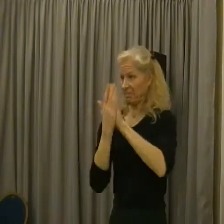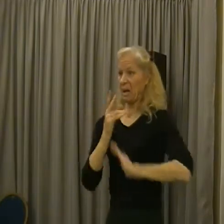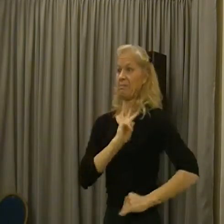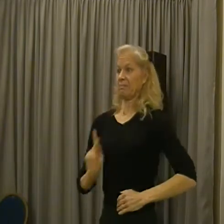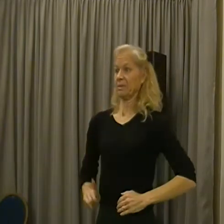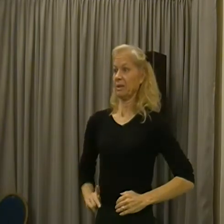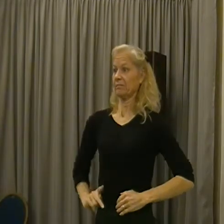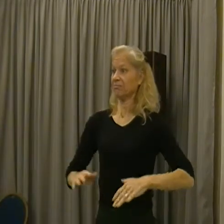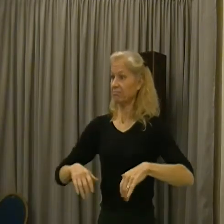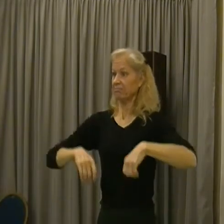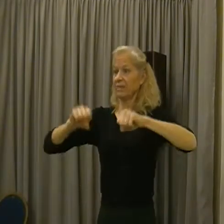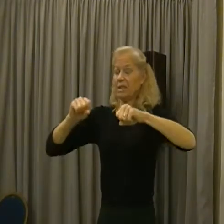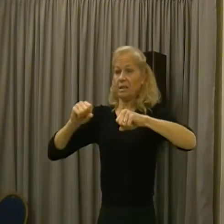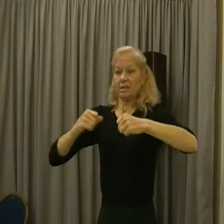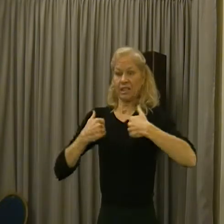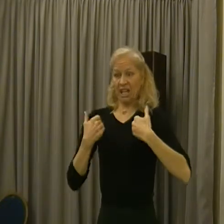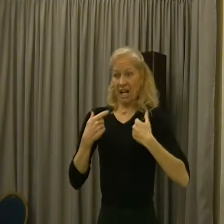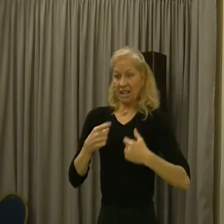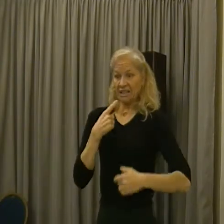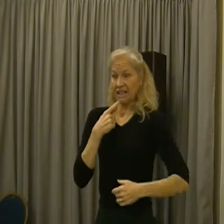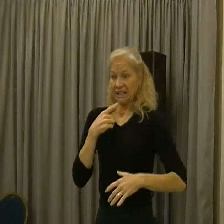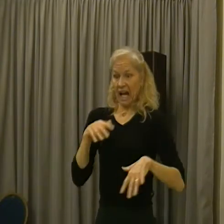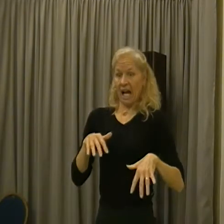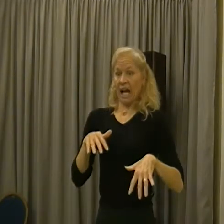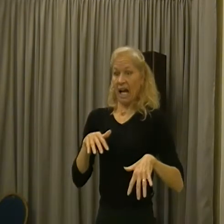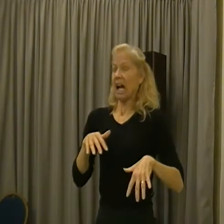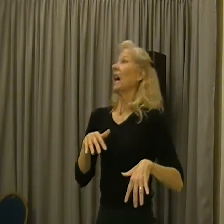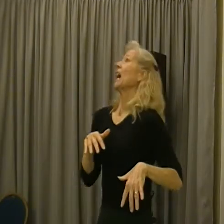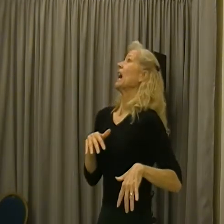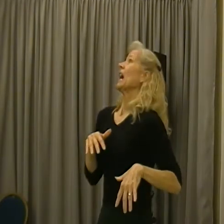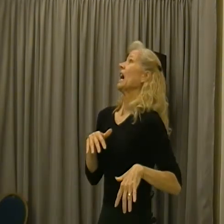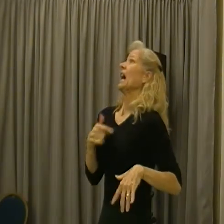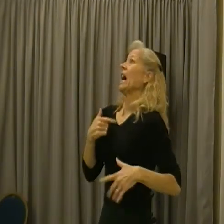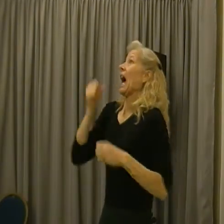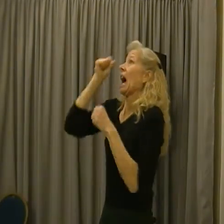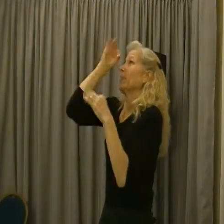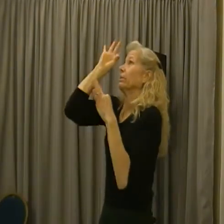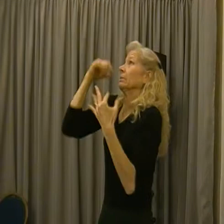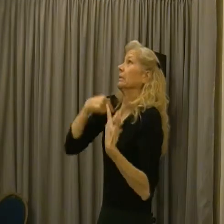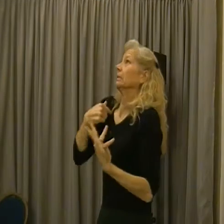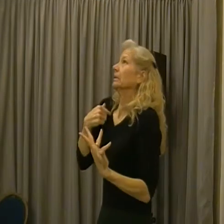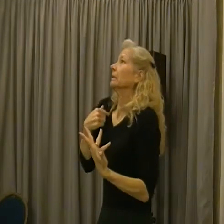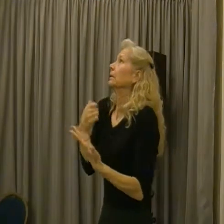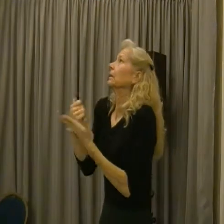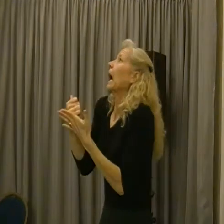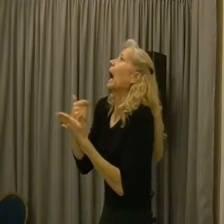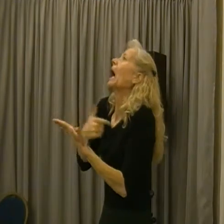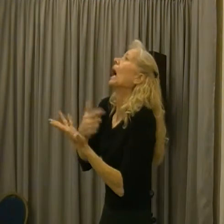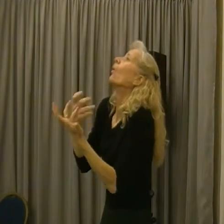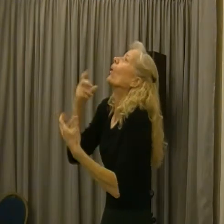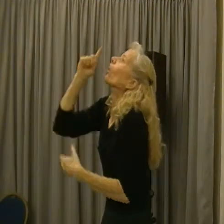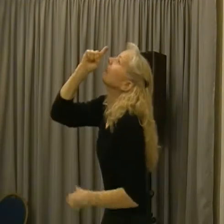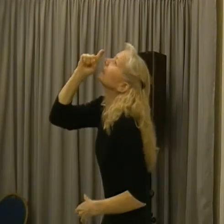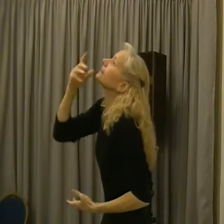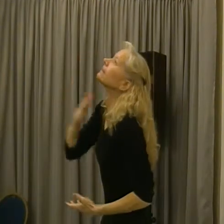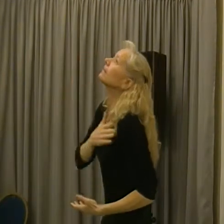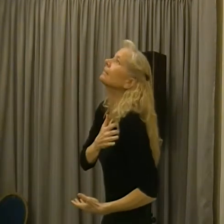riches. What did he do? He built that great temple to worship God. Built Israel into the greatest